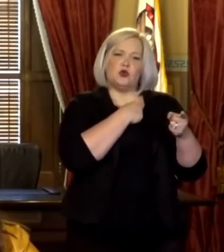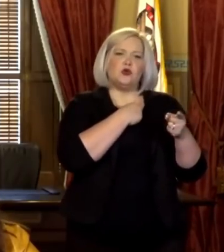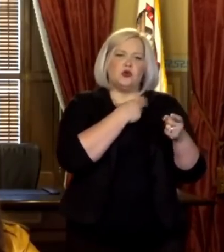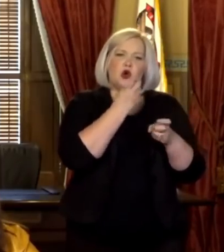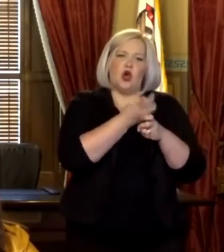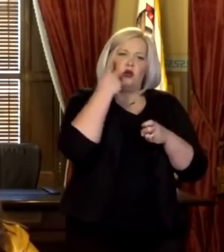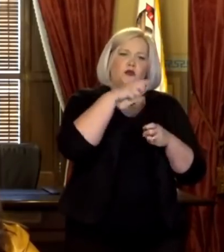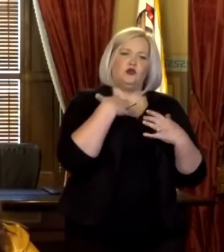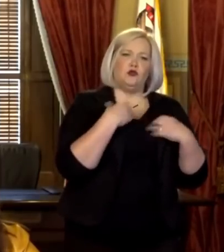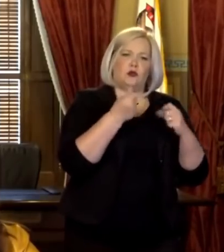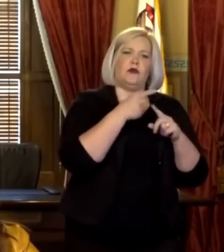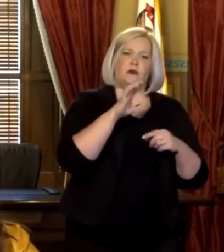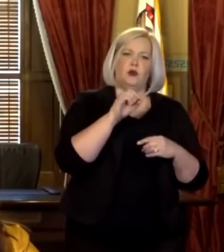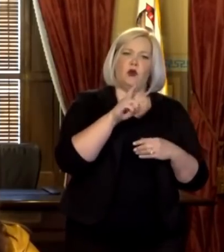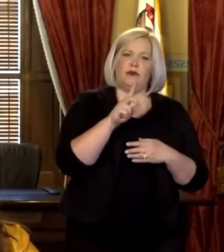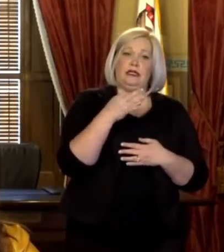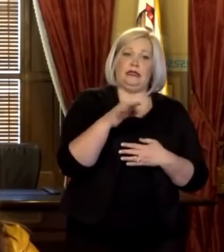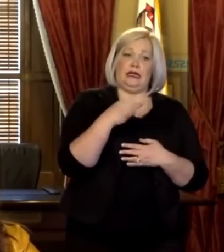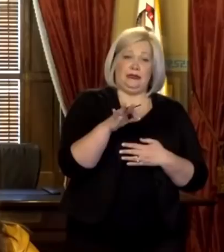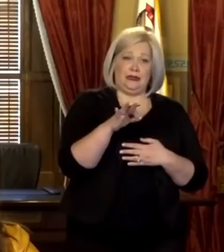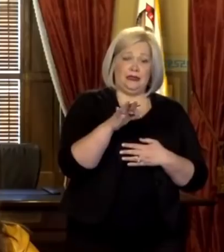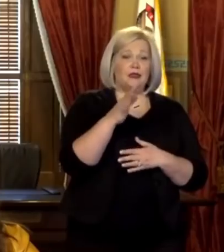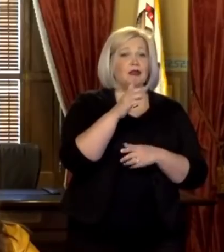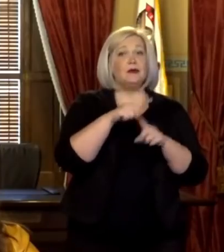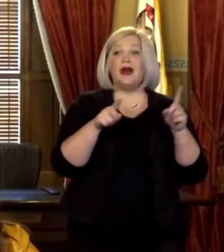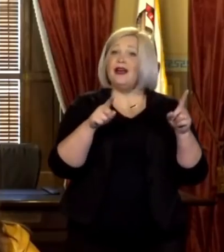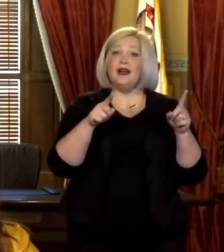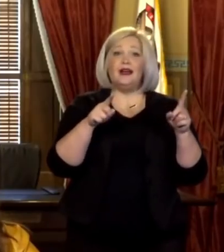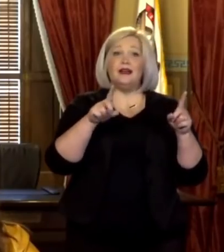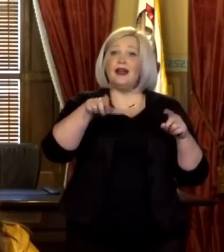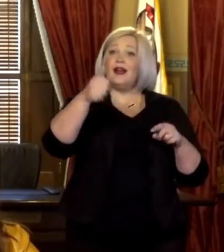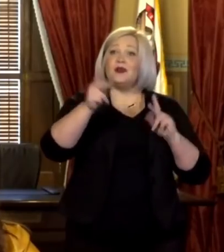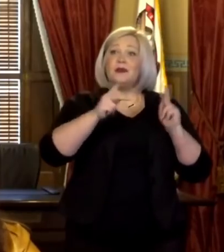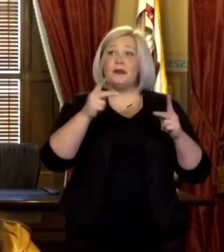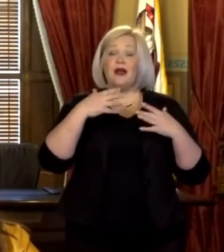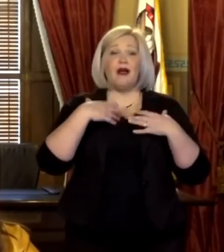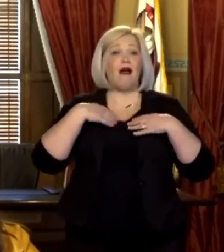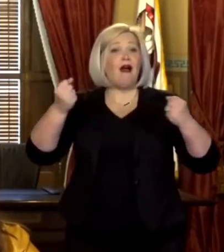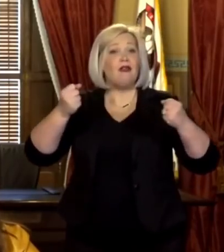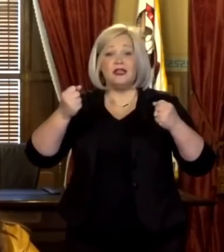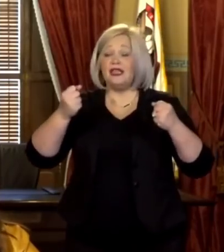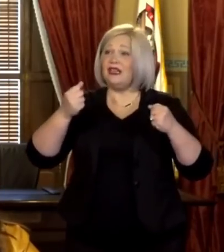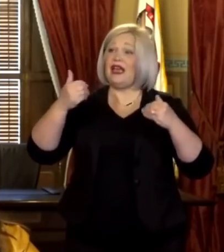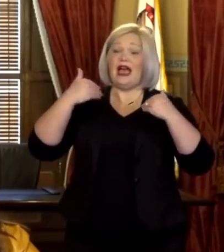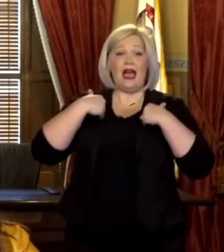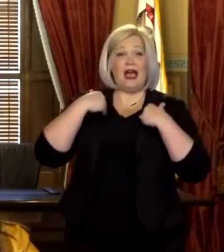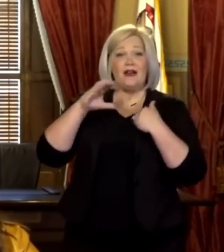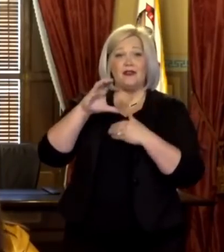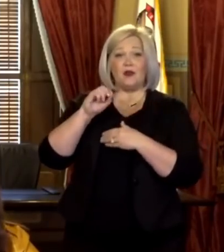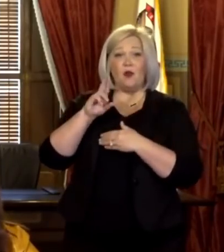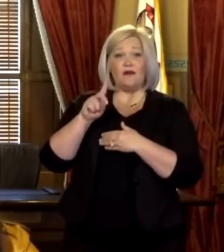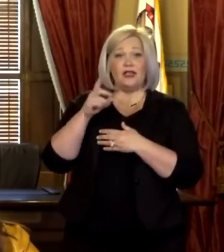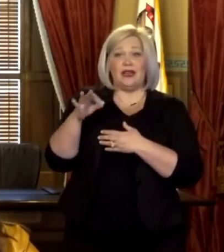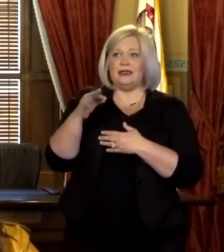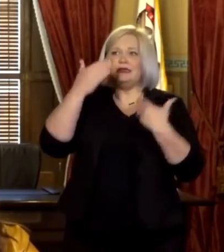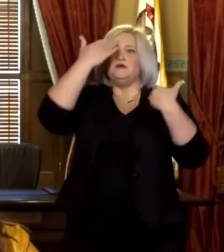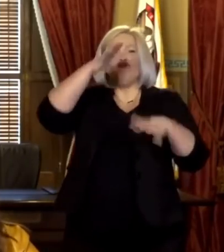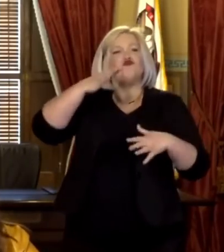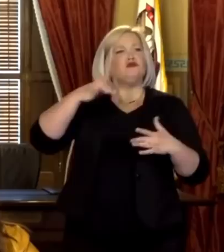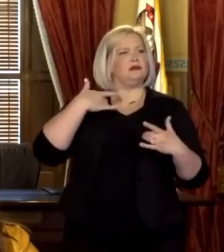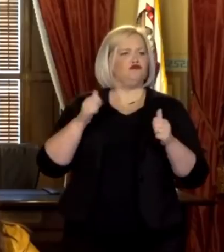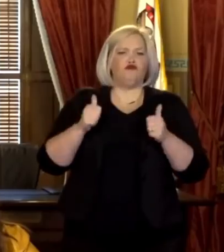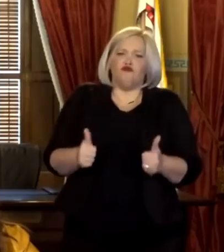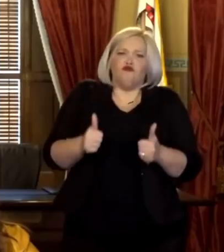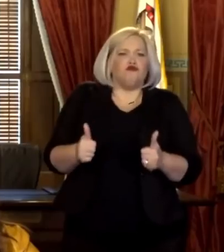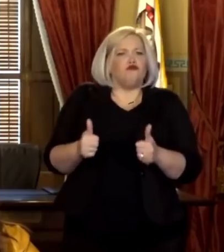with COVID-19. But there are people out there who are healthy and are carrying COVID-19 and don't even know it. There are others who